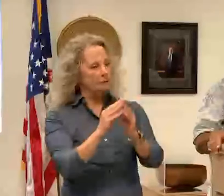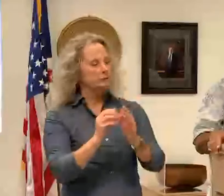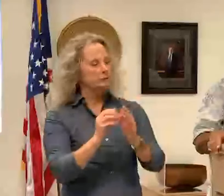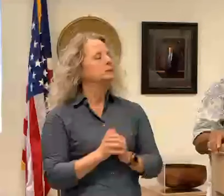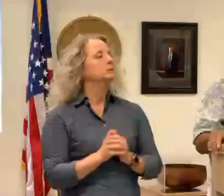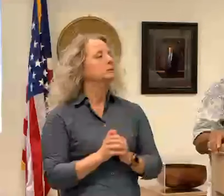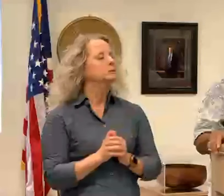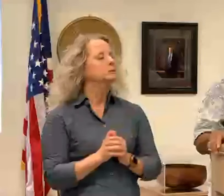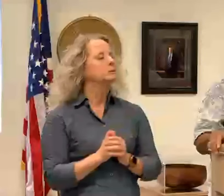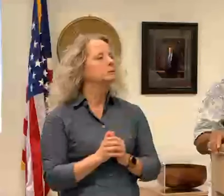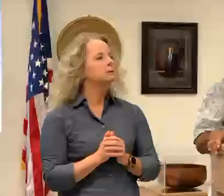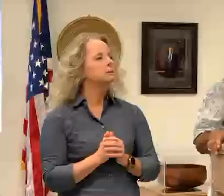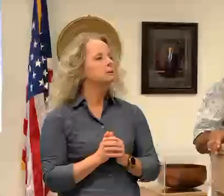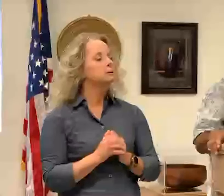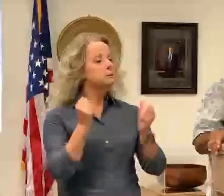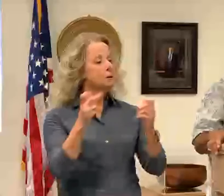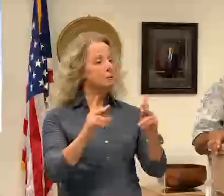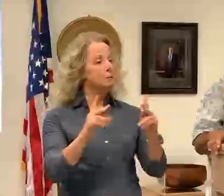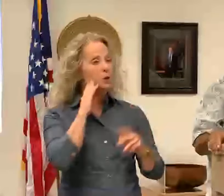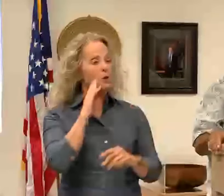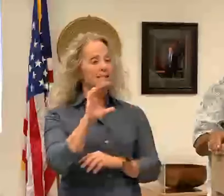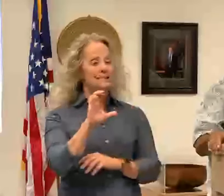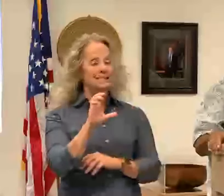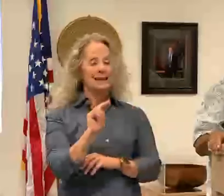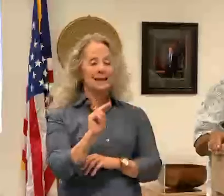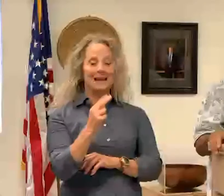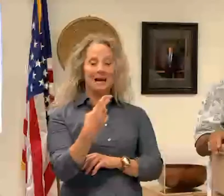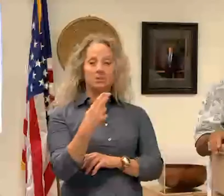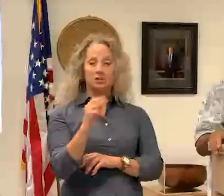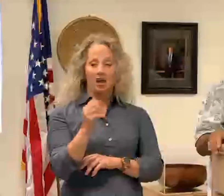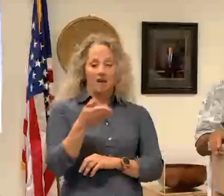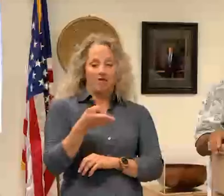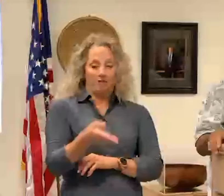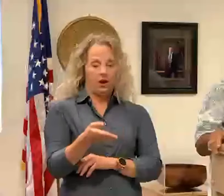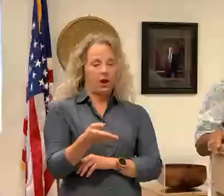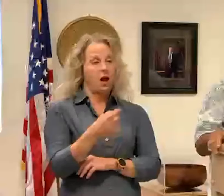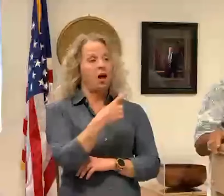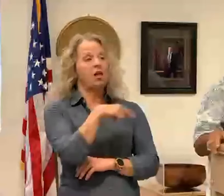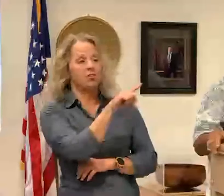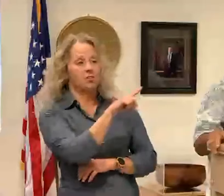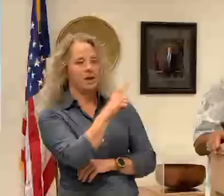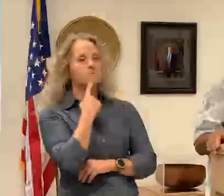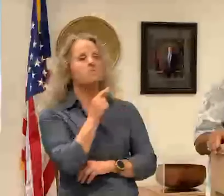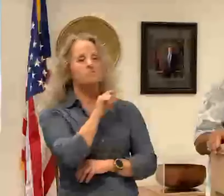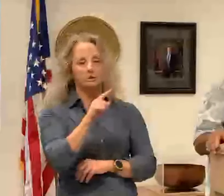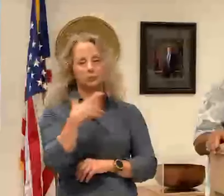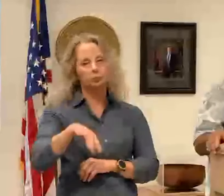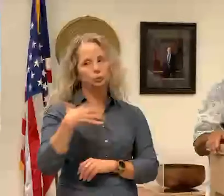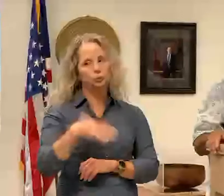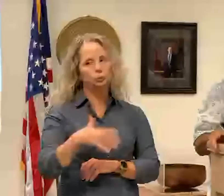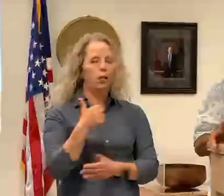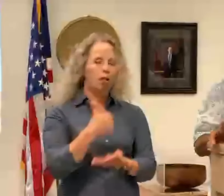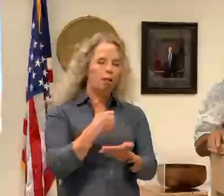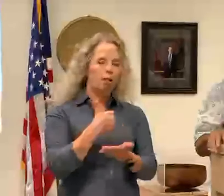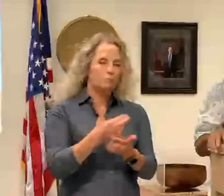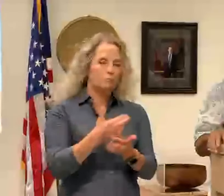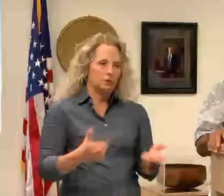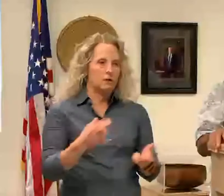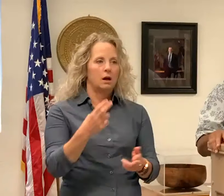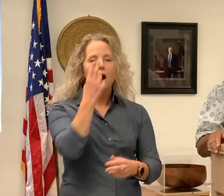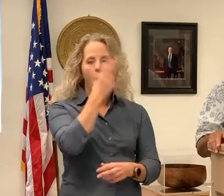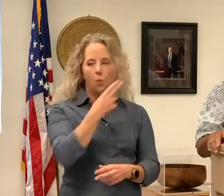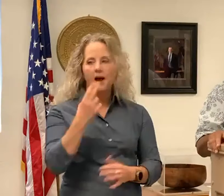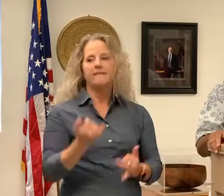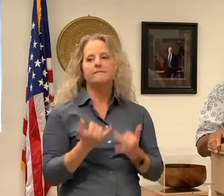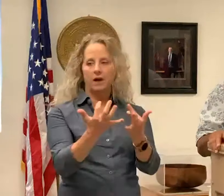know, a lot of people know that CNHA is there, but they've been a real great resource. And so fortunate to have that Hawaii